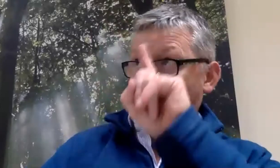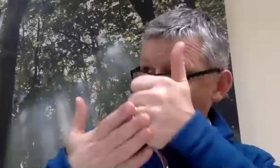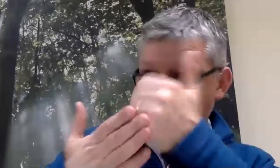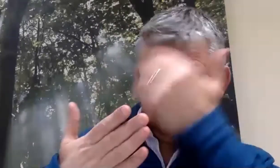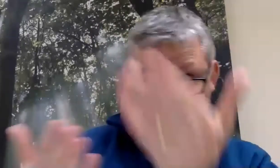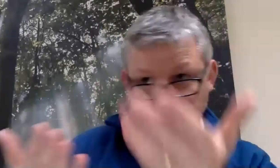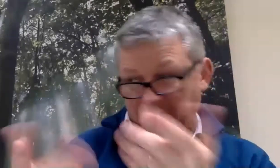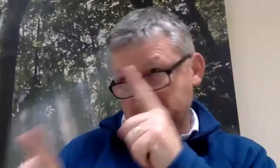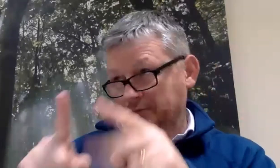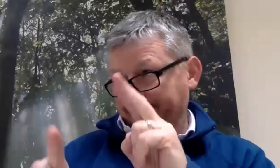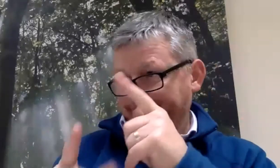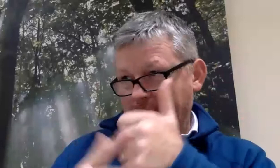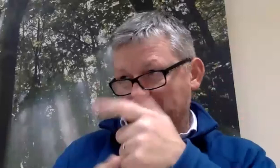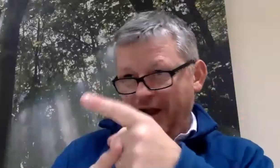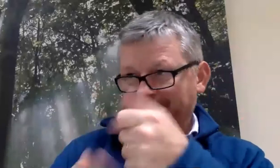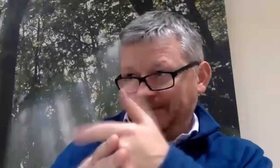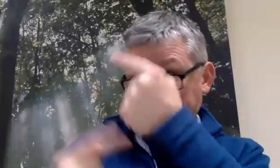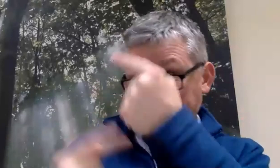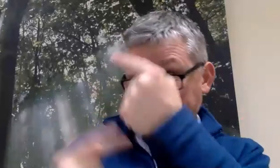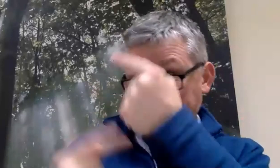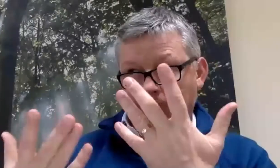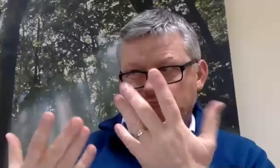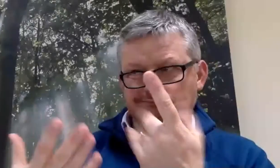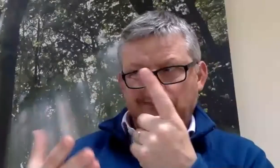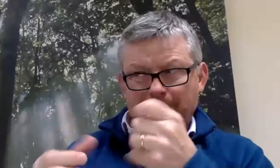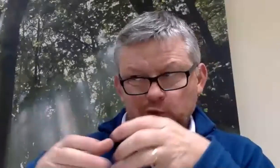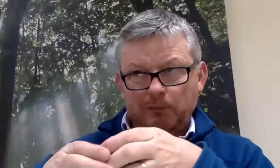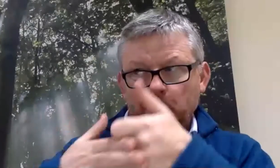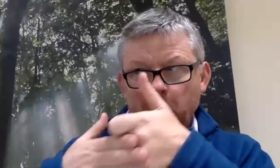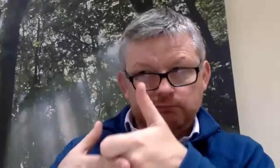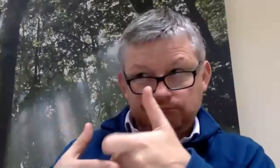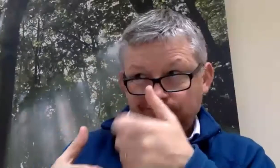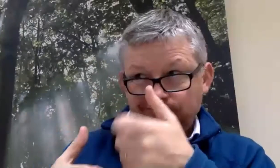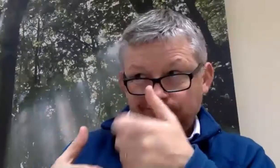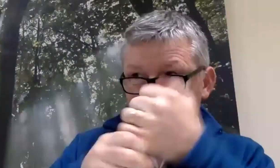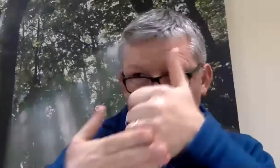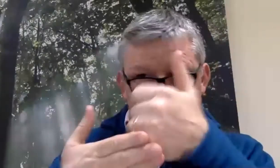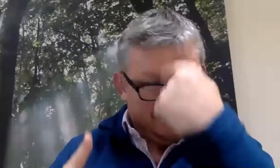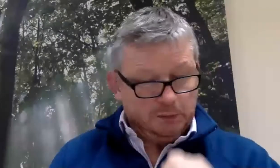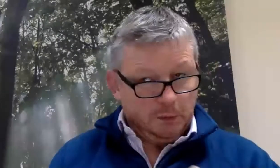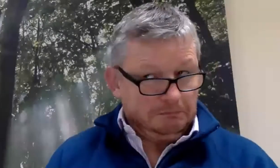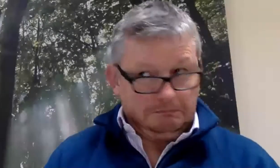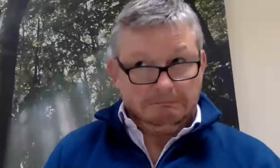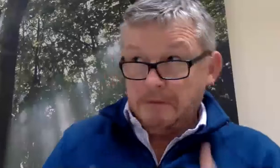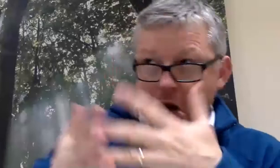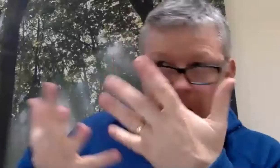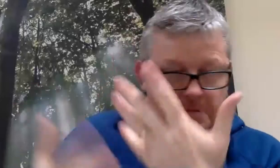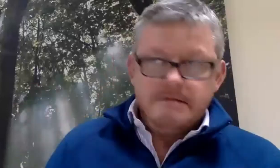issue. I mean, I personally don't know what kind of support in terms of financial support that deaf people working